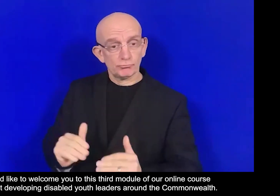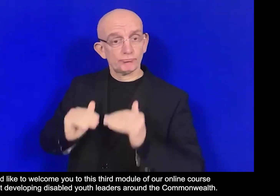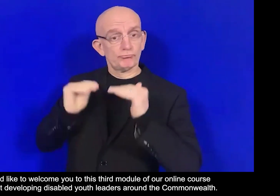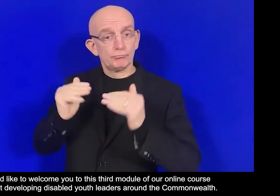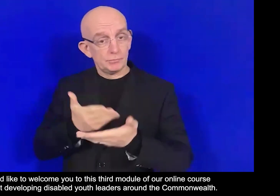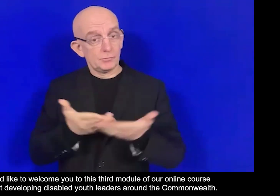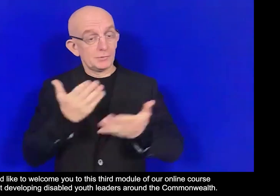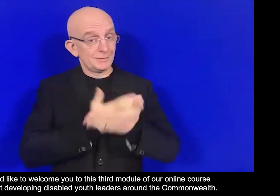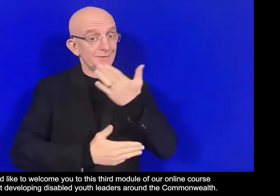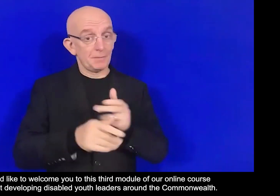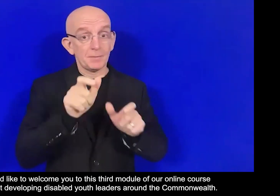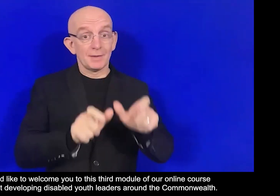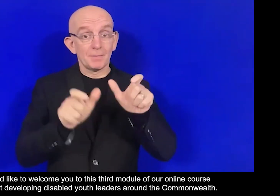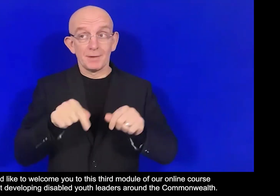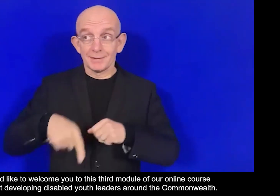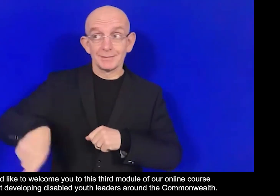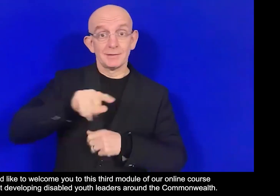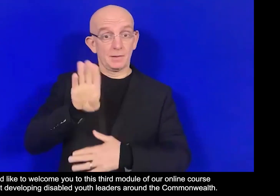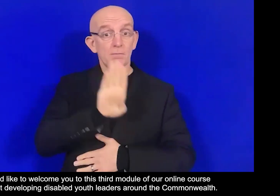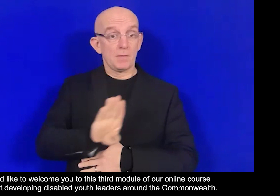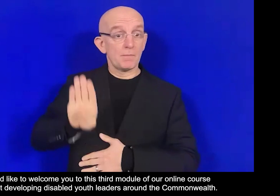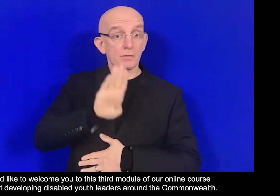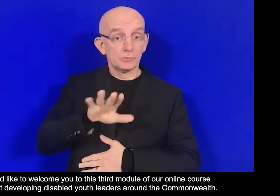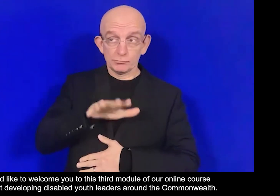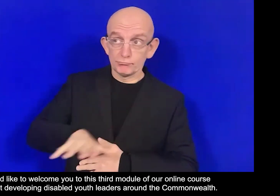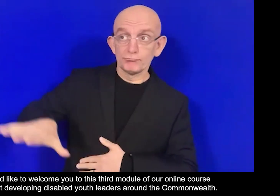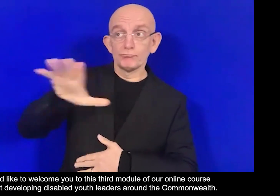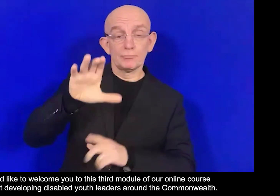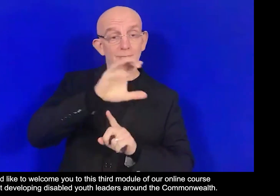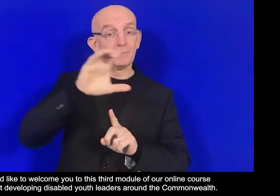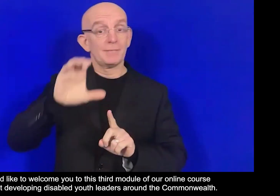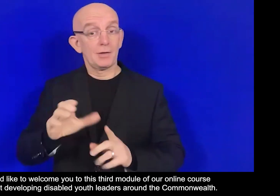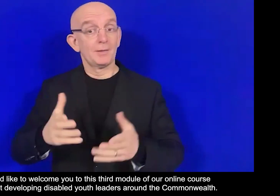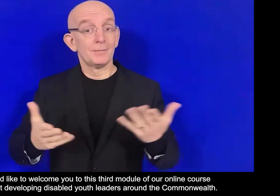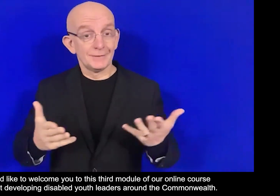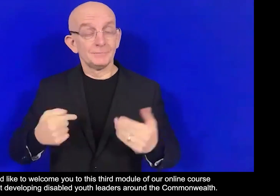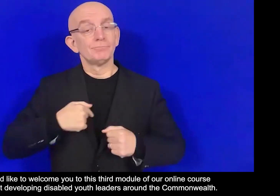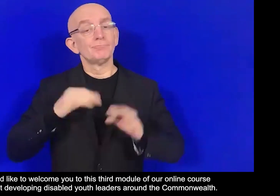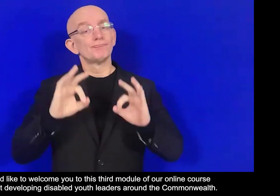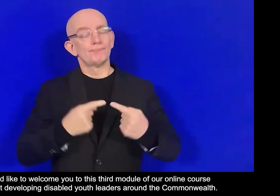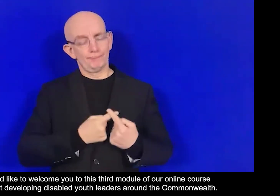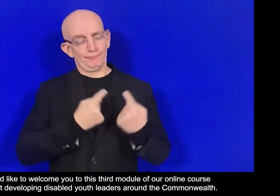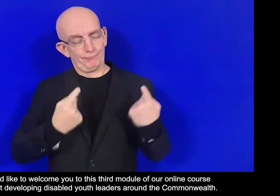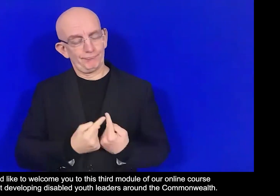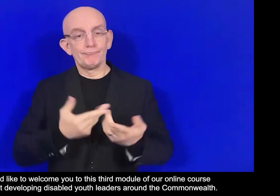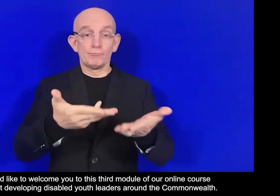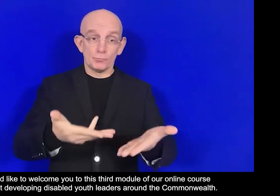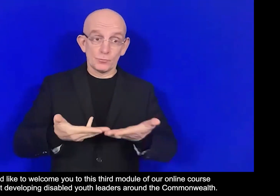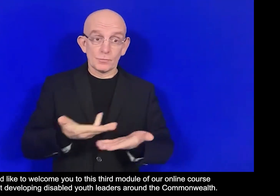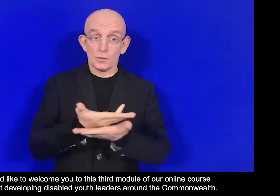I would like to welcome you to this third module of our online course aimed at